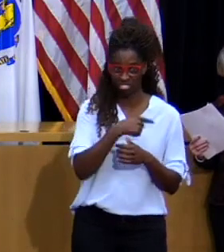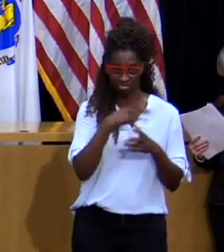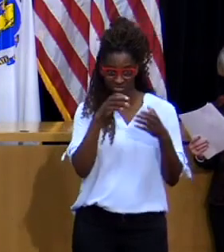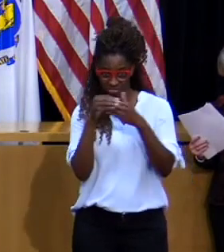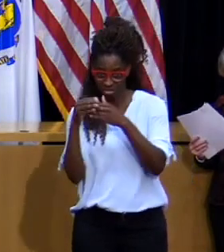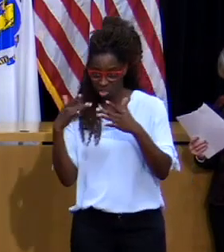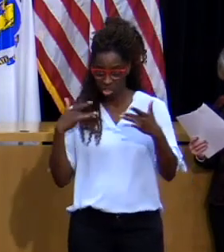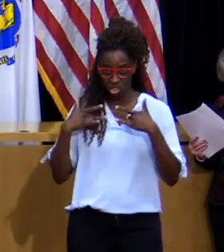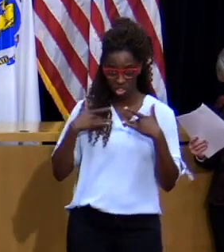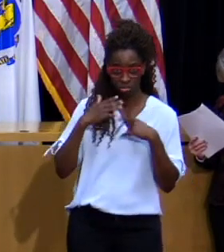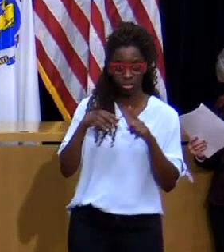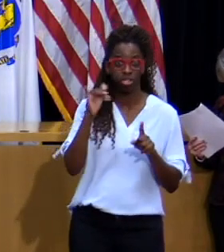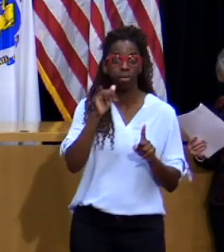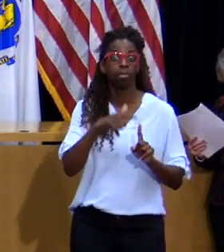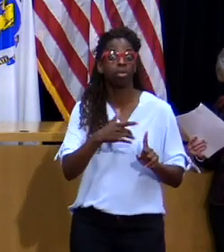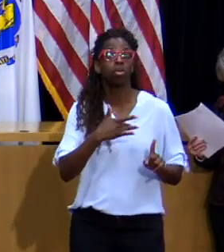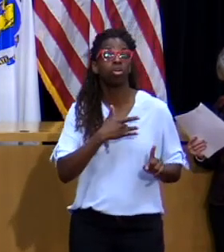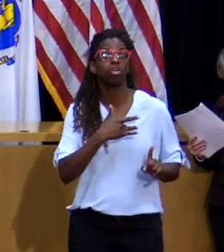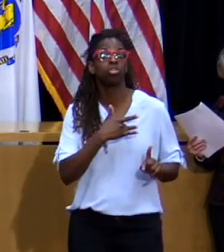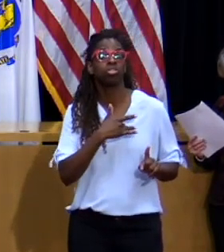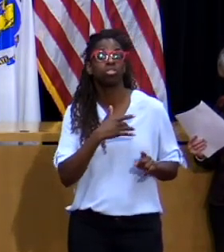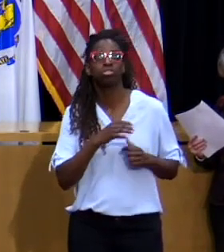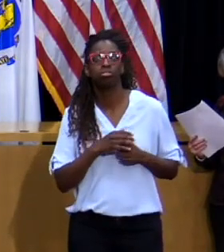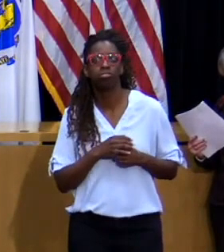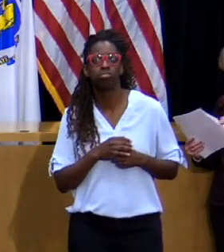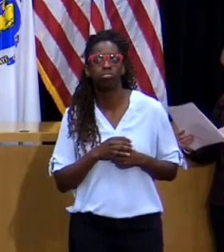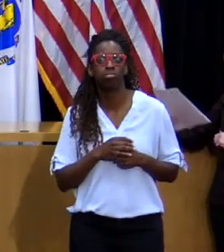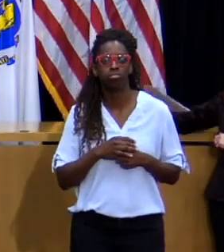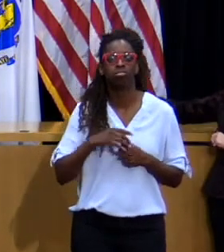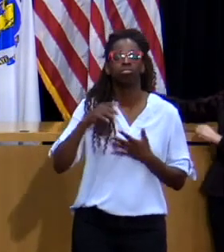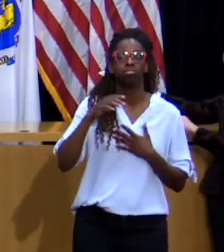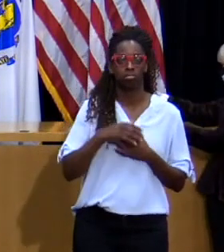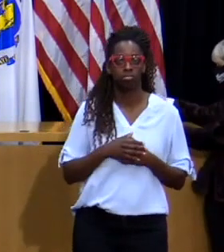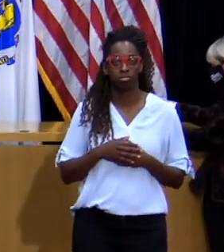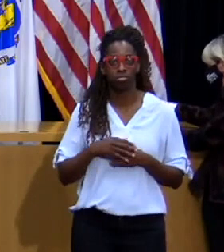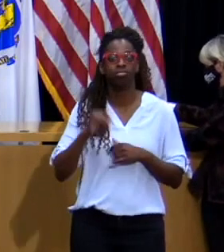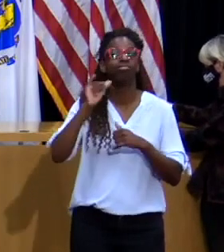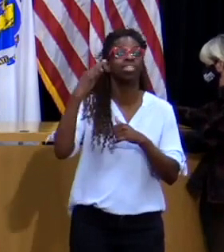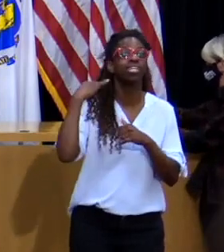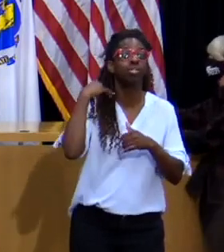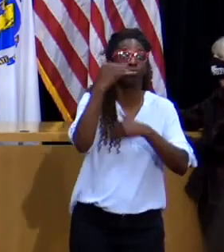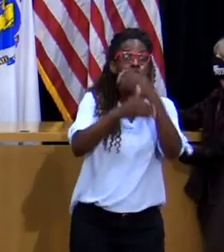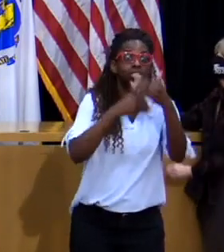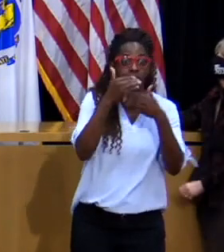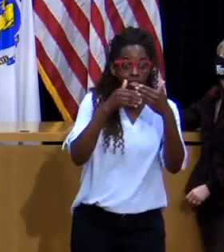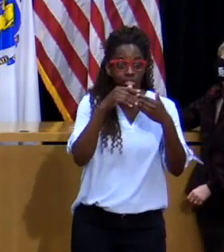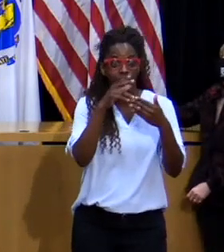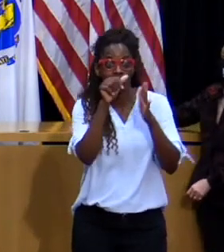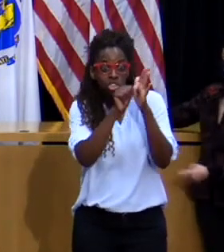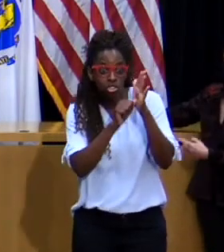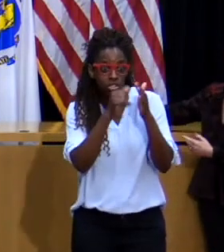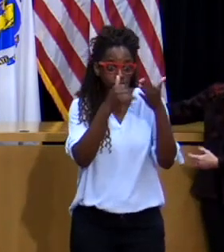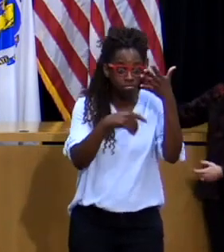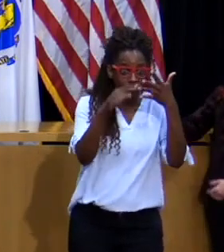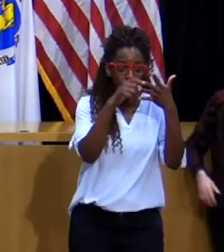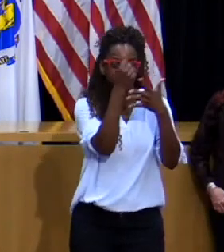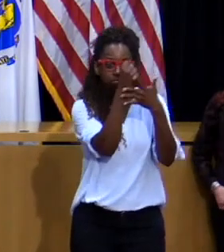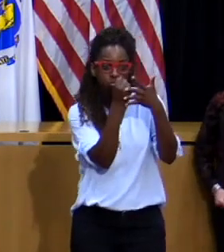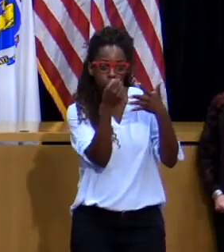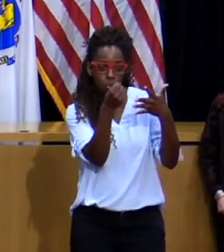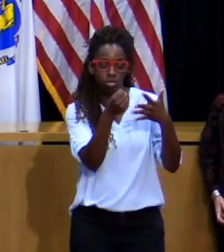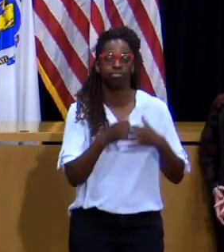trends across the hospital system, and those have been exacerbated a bit by the number of